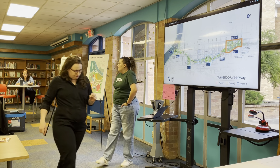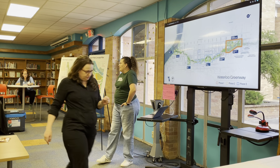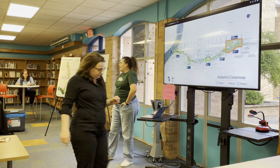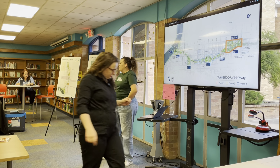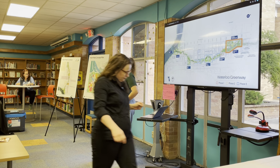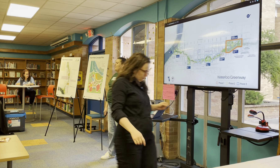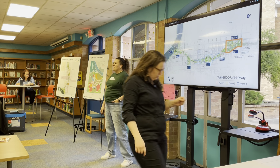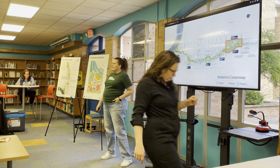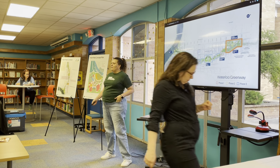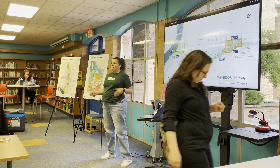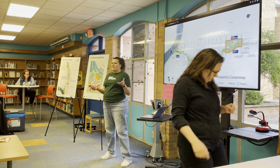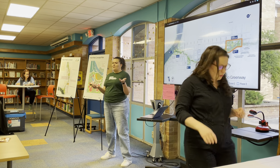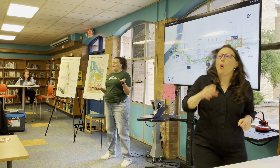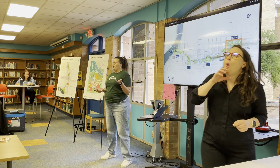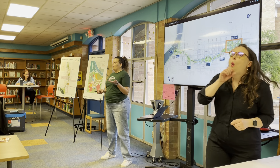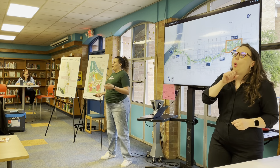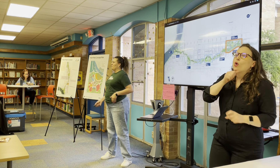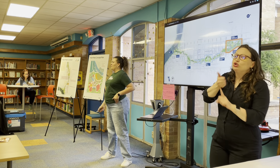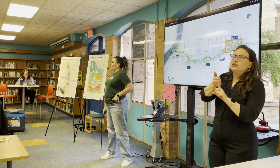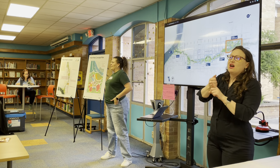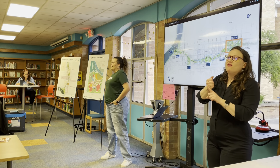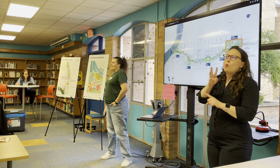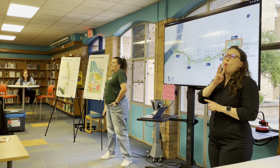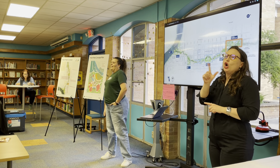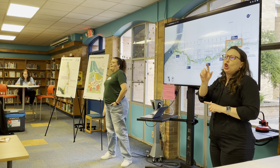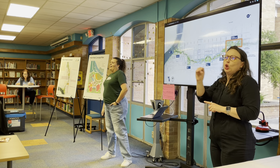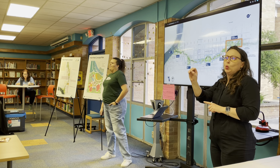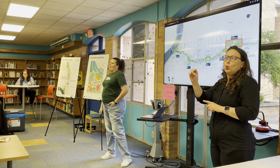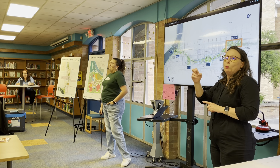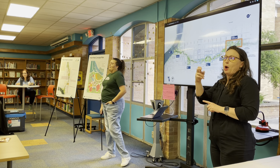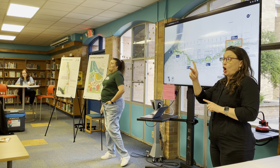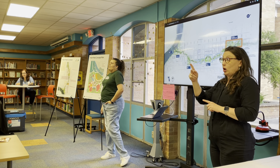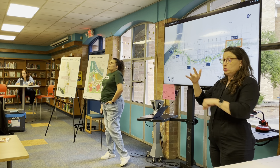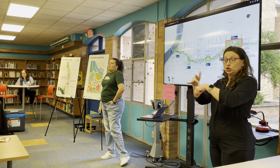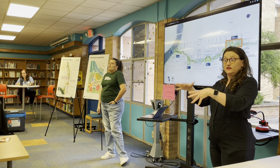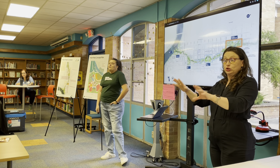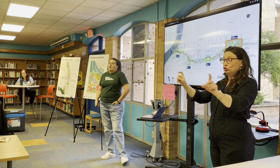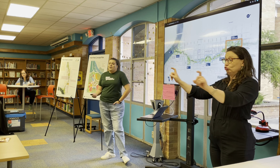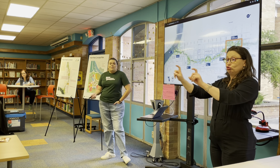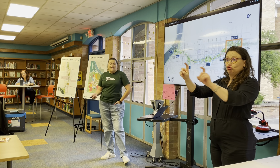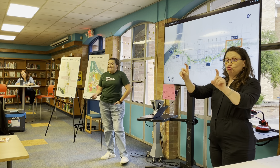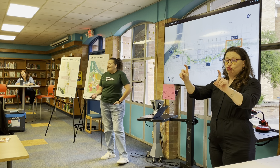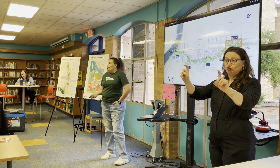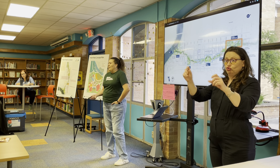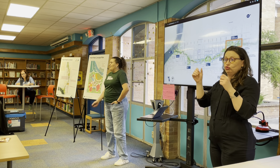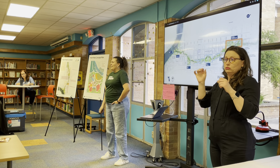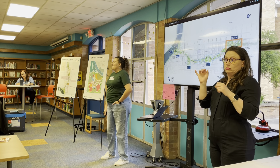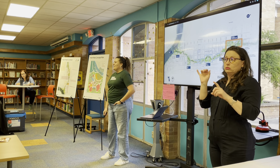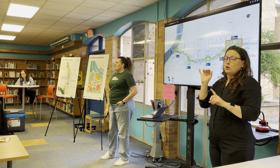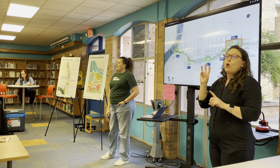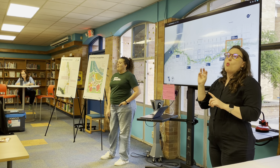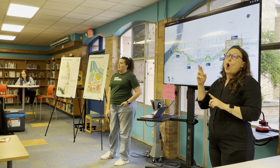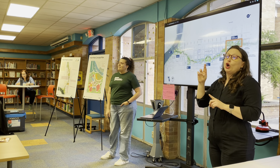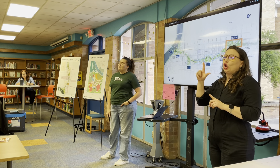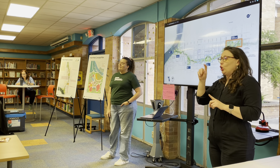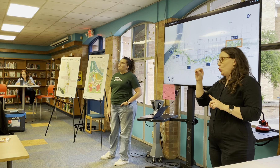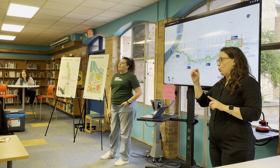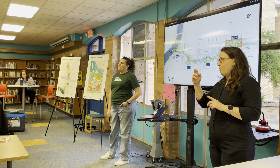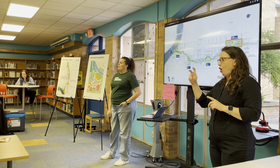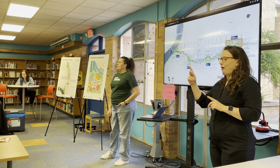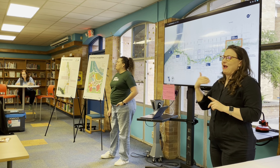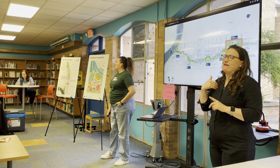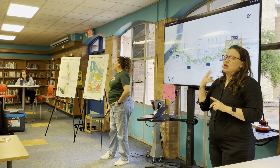Park. Has anybody been to Waterloo Park before? All right. So we know Waterloo Park has a very long history in